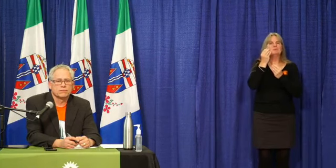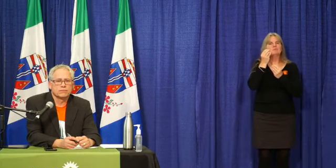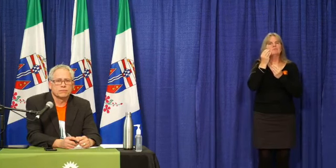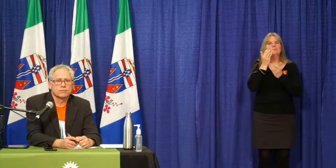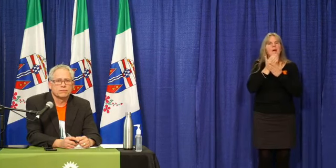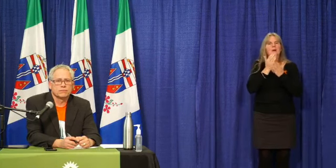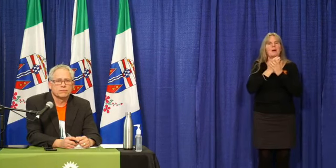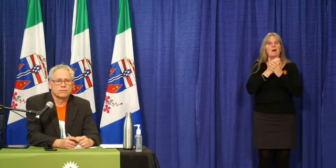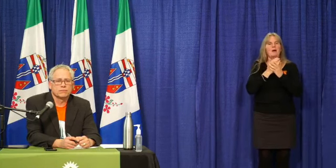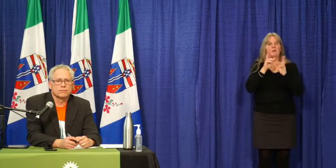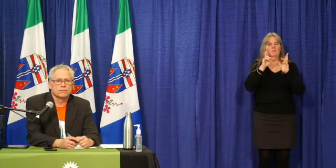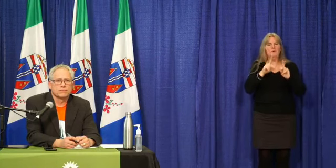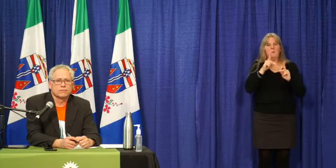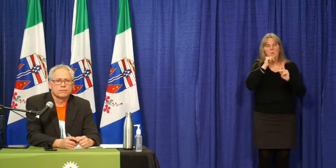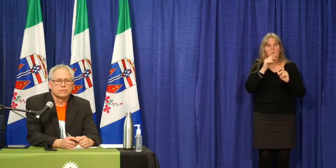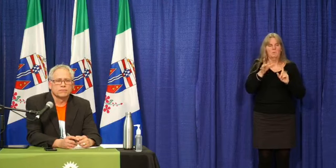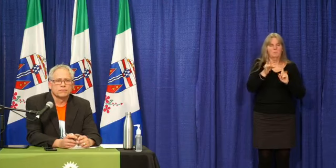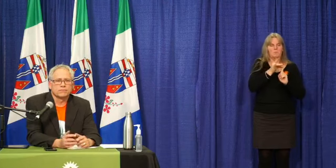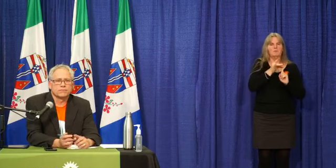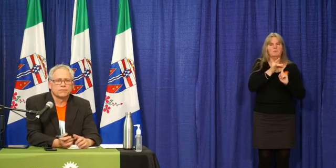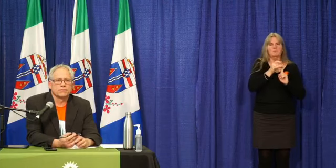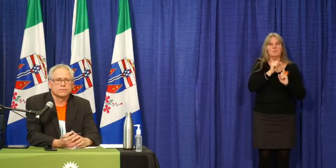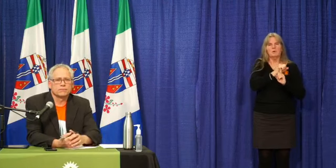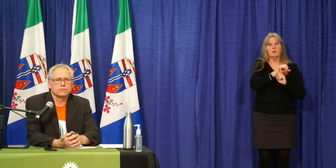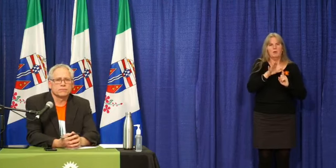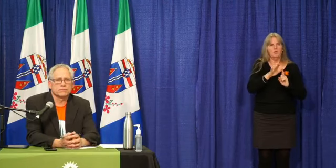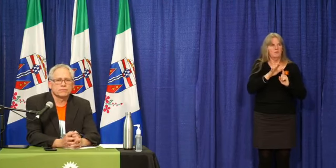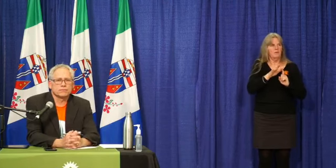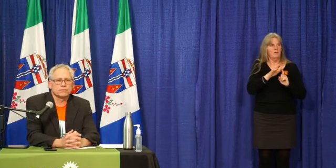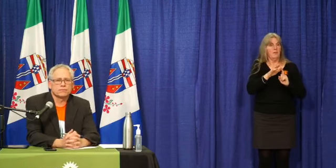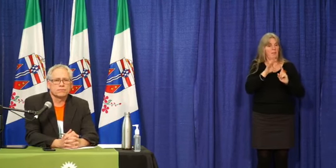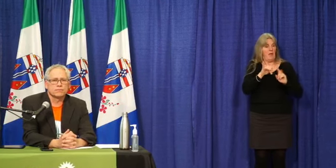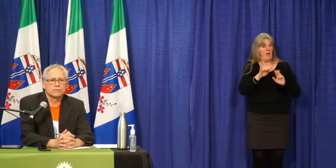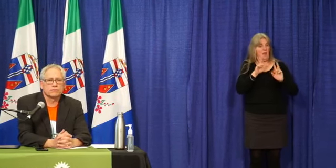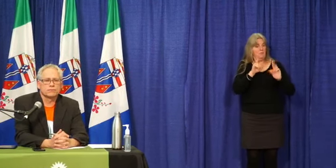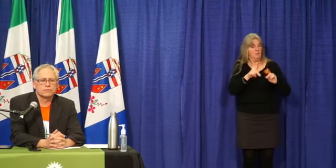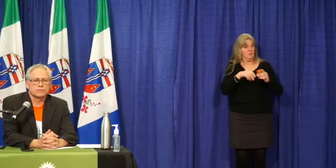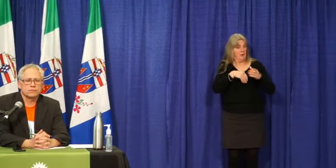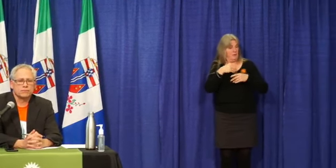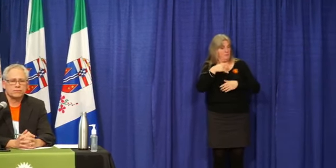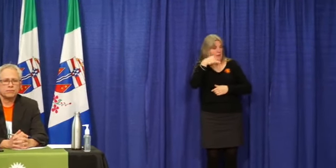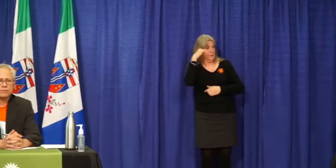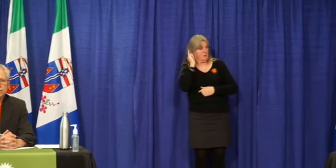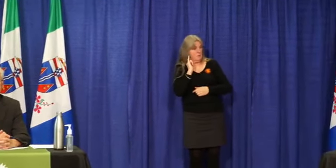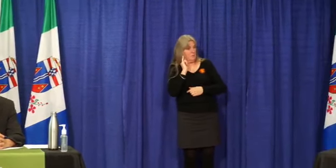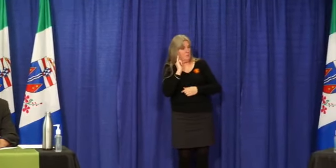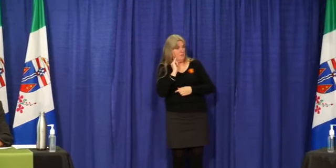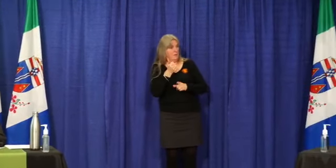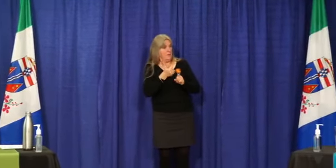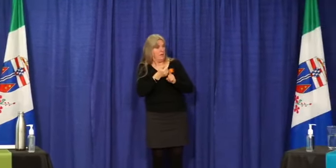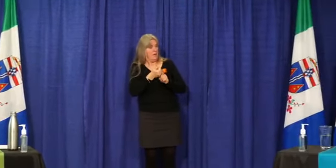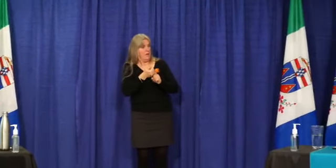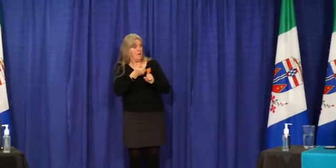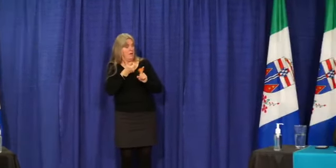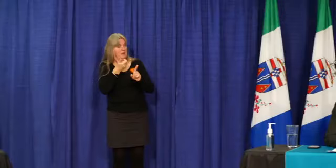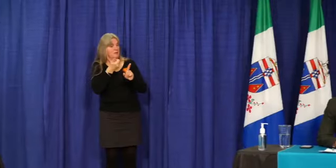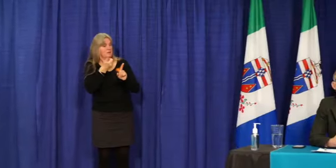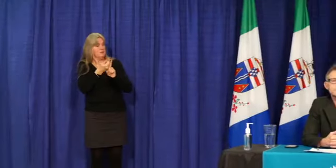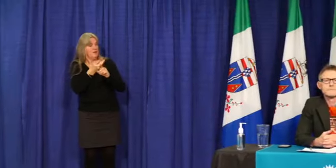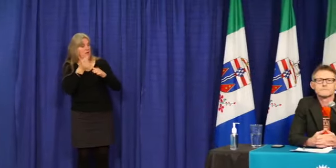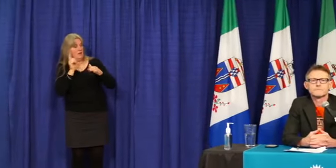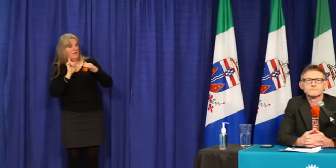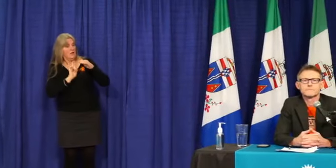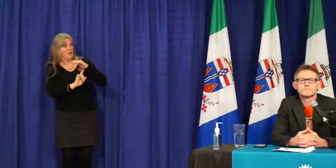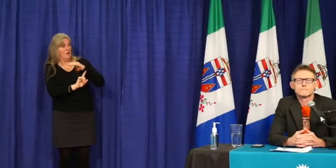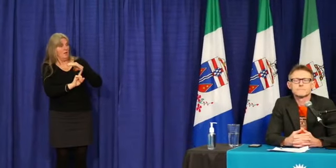that test positive, but I was wondering, in this case, if it was a person outside the territory, were they self-isolating